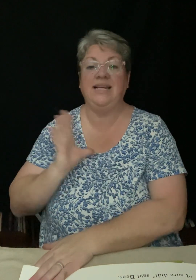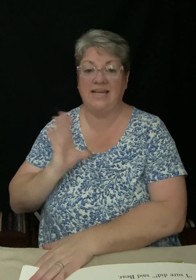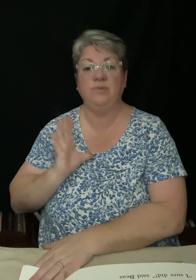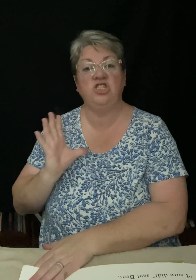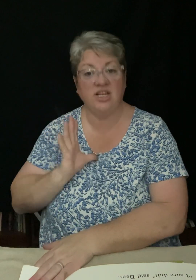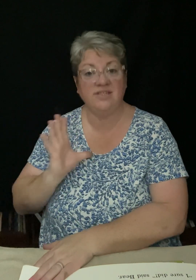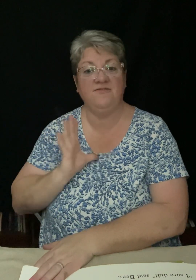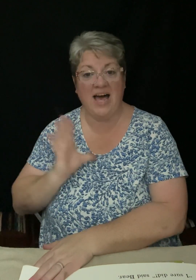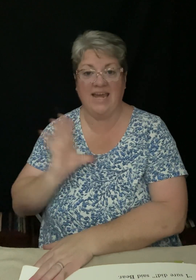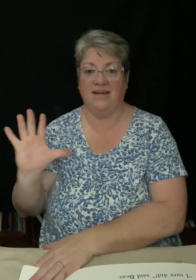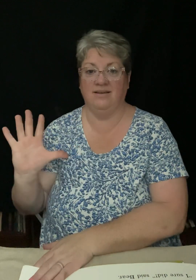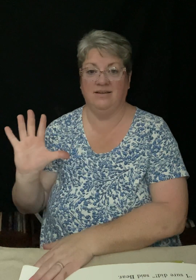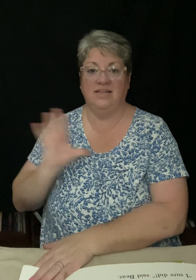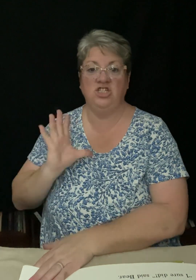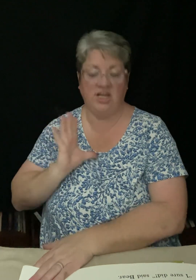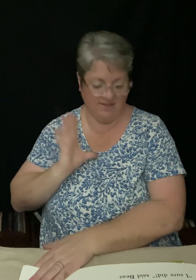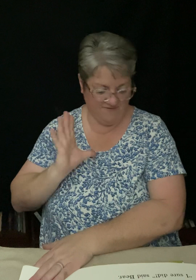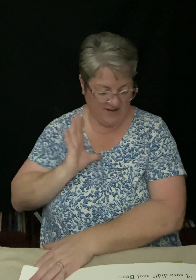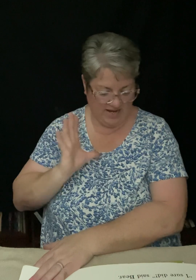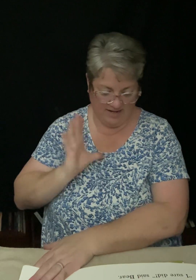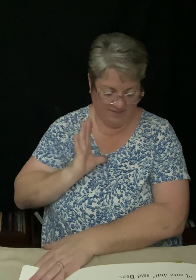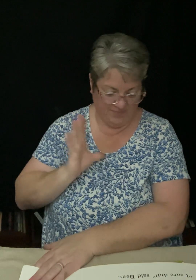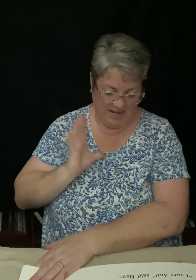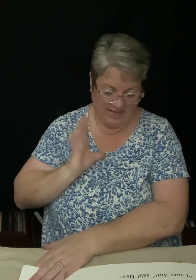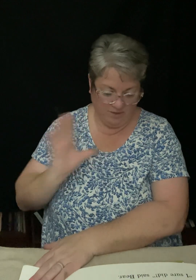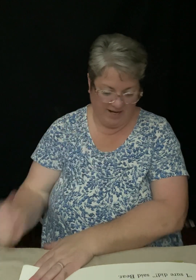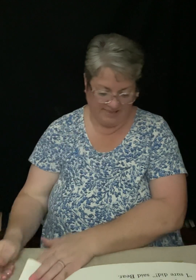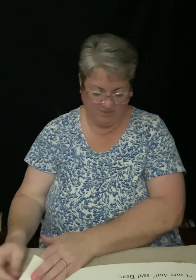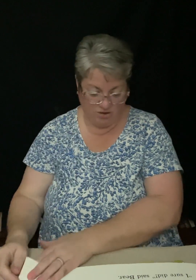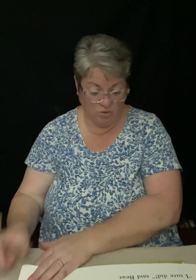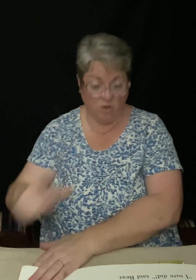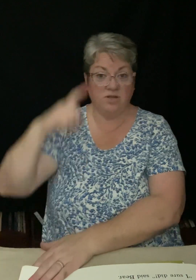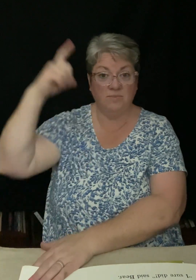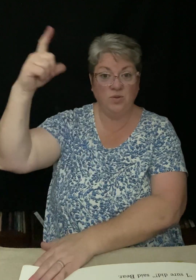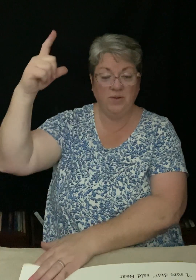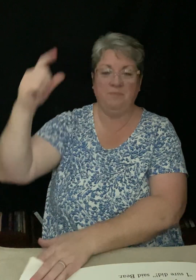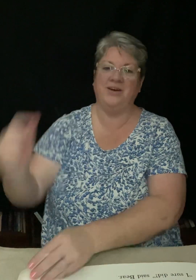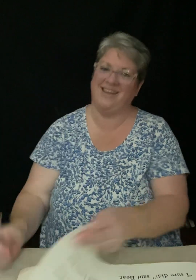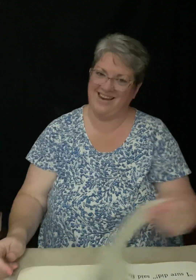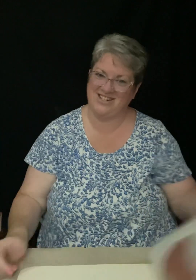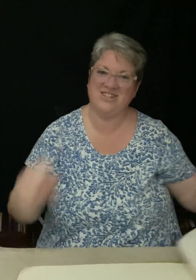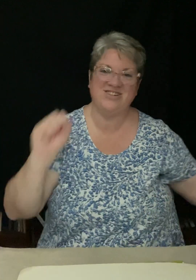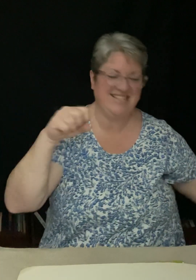said it was just fine. Just fine. And Little Bird asked him, did you go to the moon? And Bear said, I sure